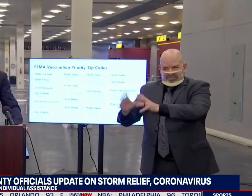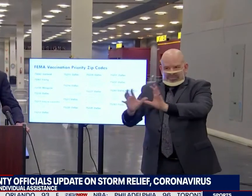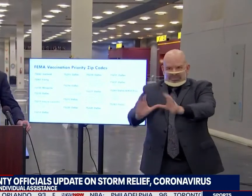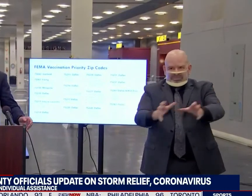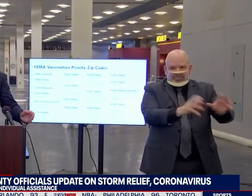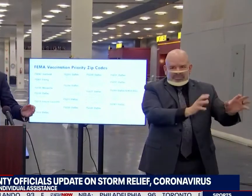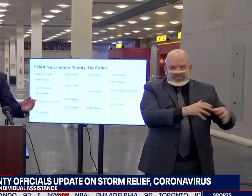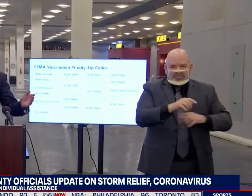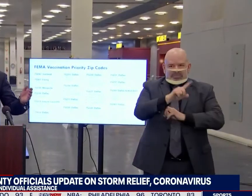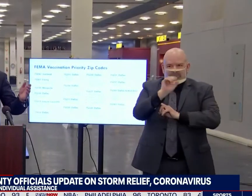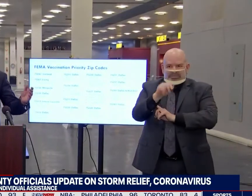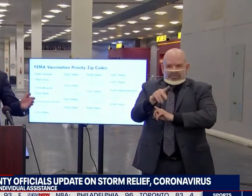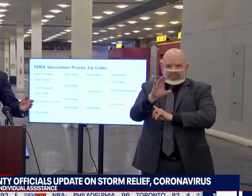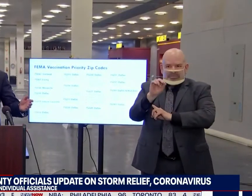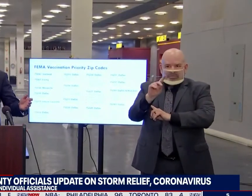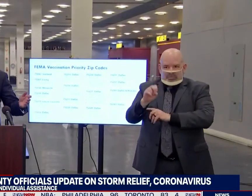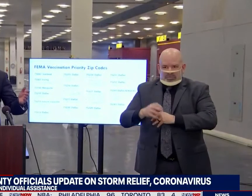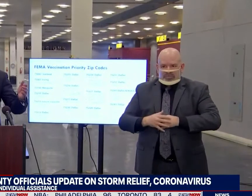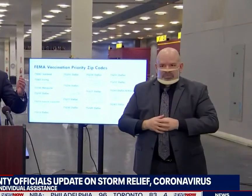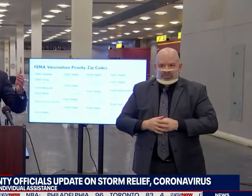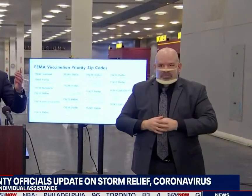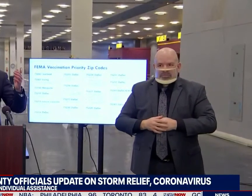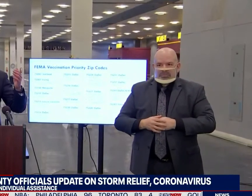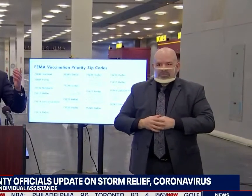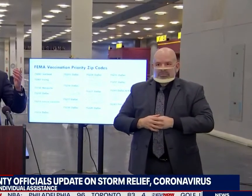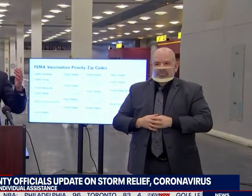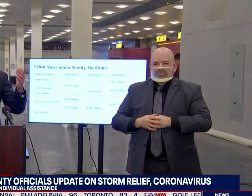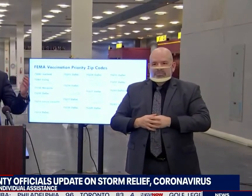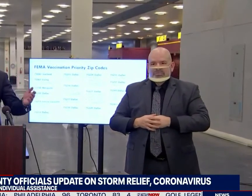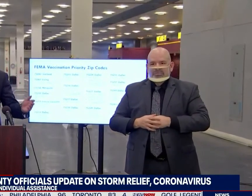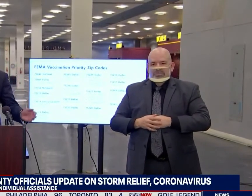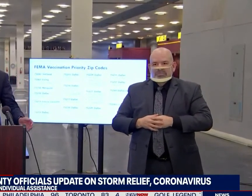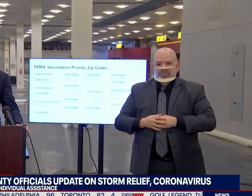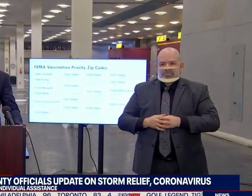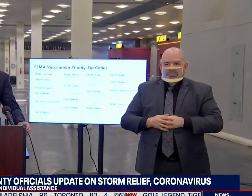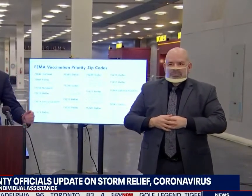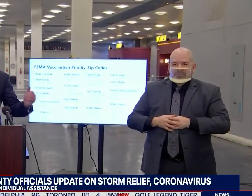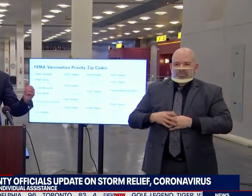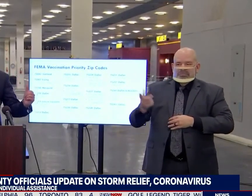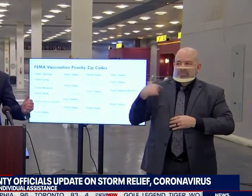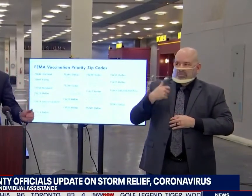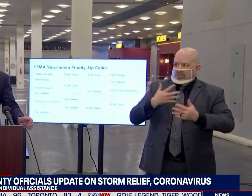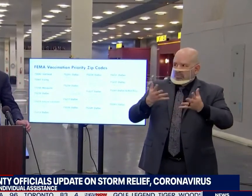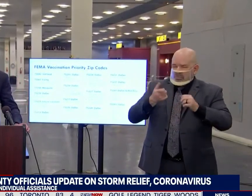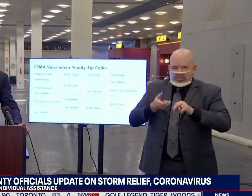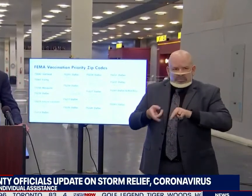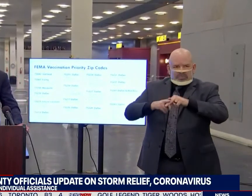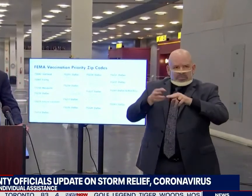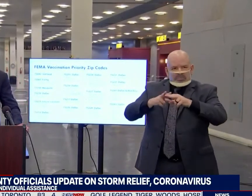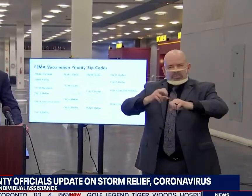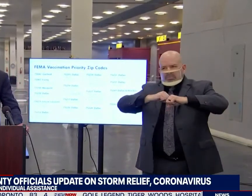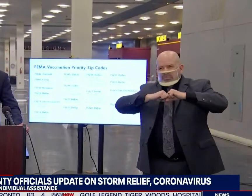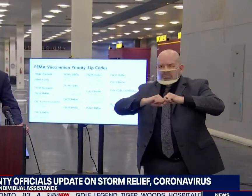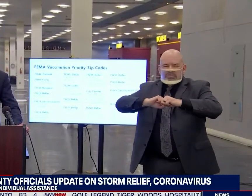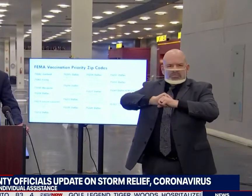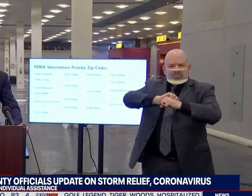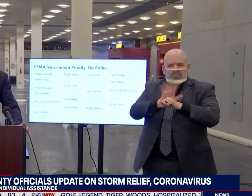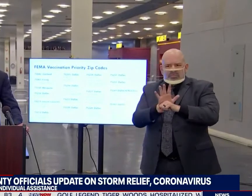great news. That's going to help us get to her immunity. It's going to help us with vaccine hesitancy. If you live in one of those zip